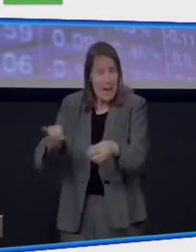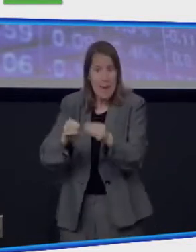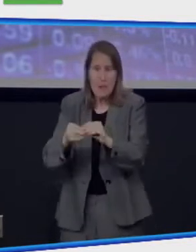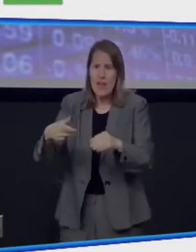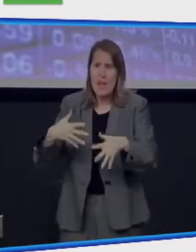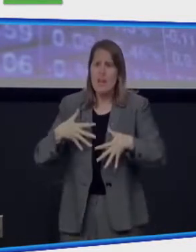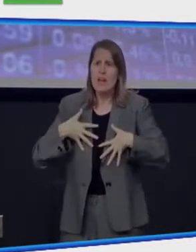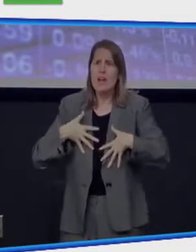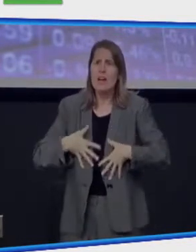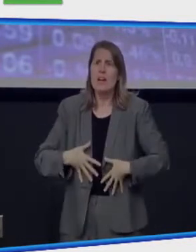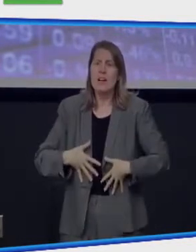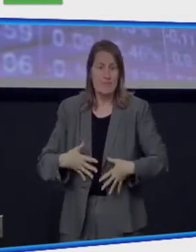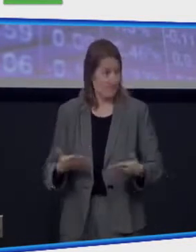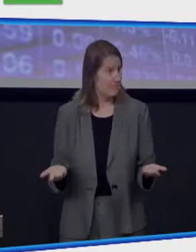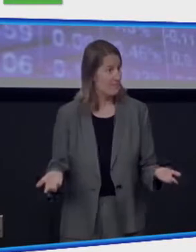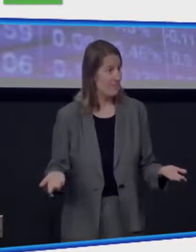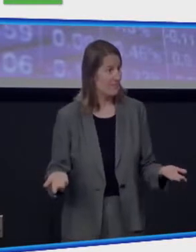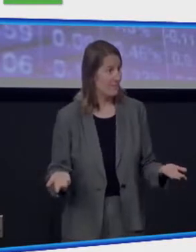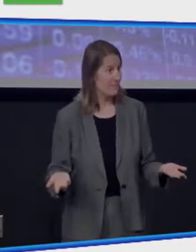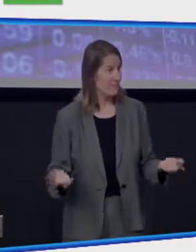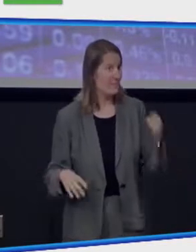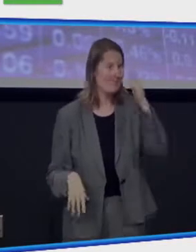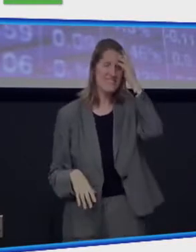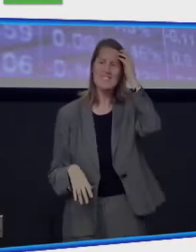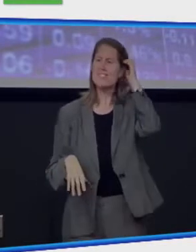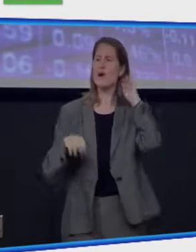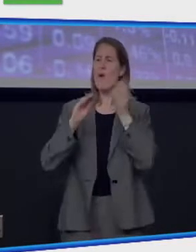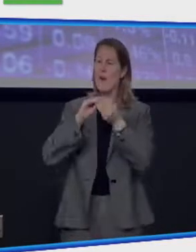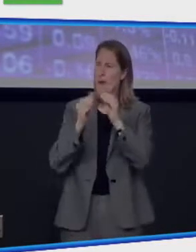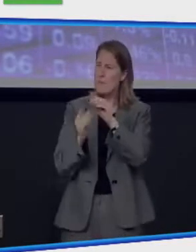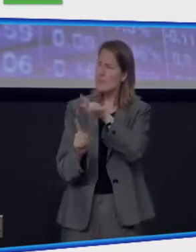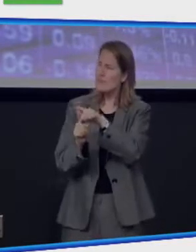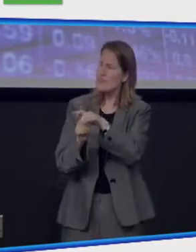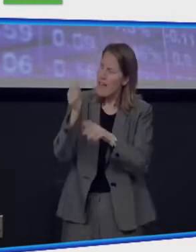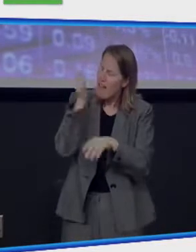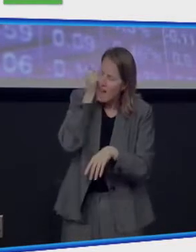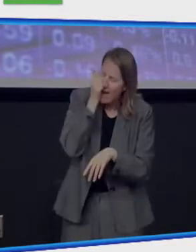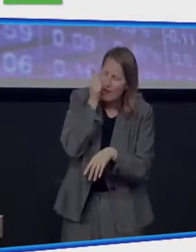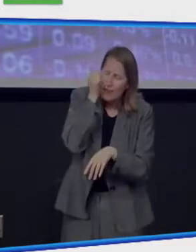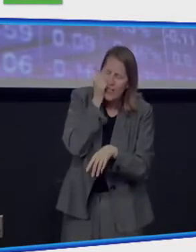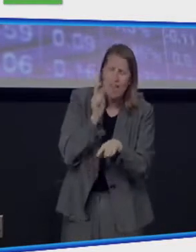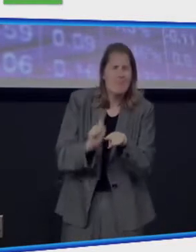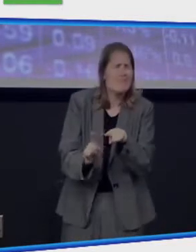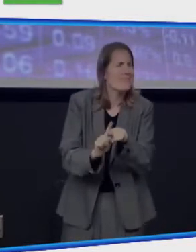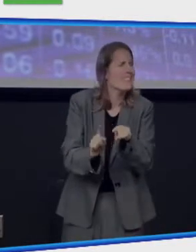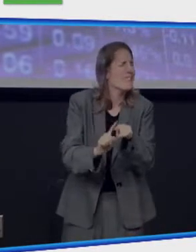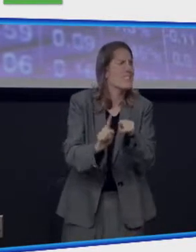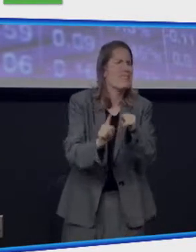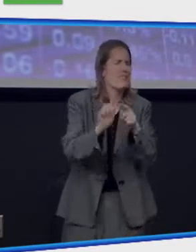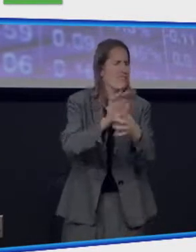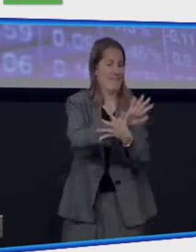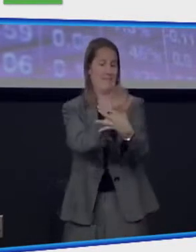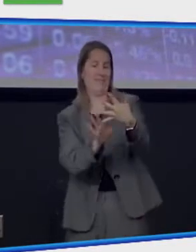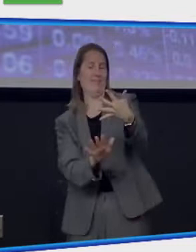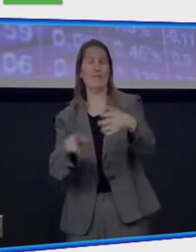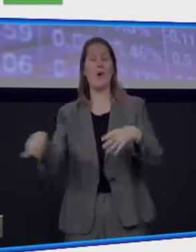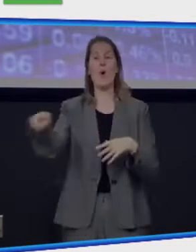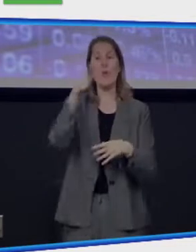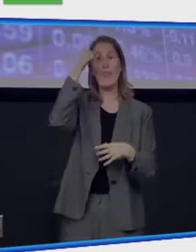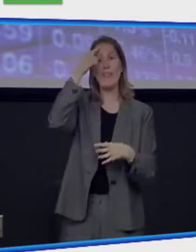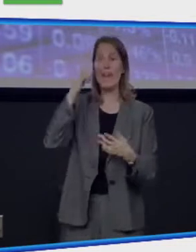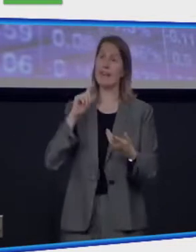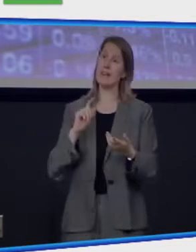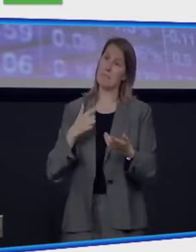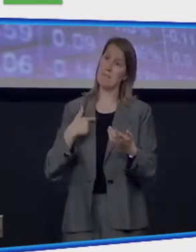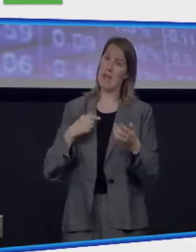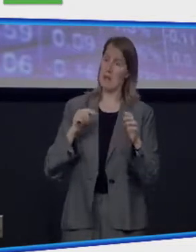So numbers play into all kinds of everyday situations in multiple ways. And so we shouldn't just think about our ability